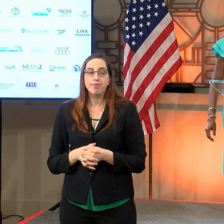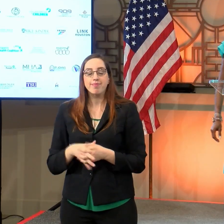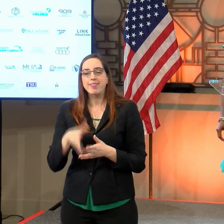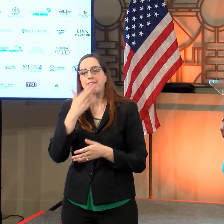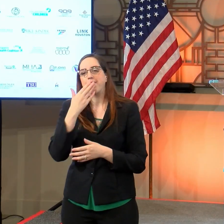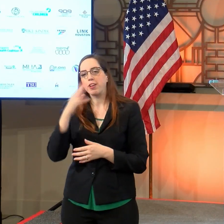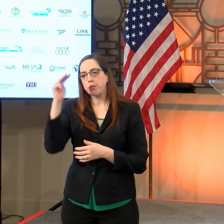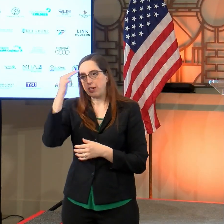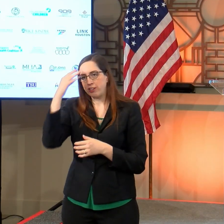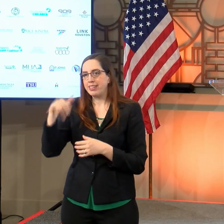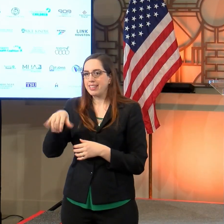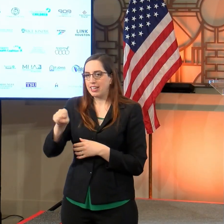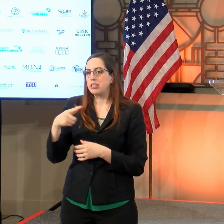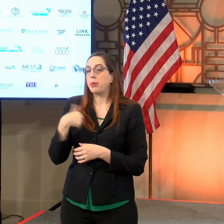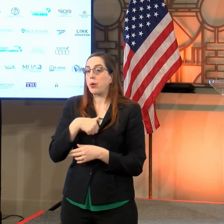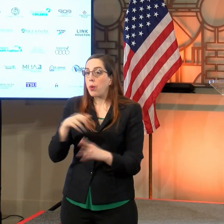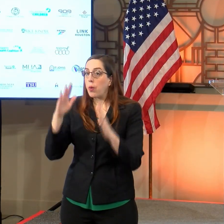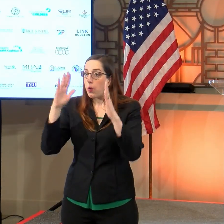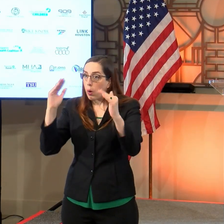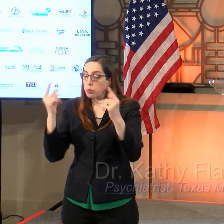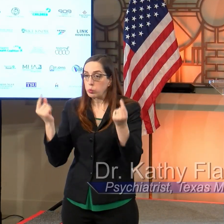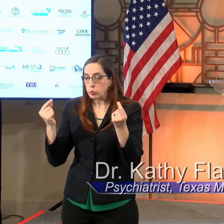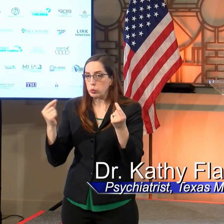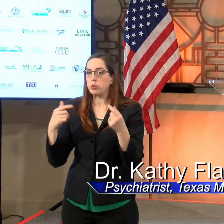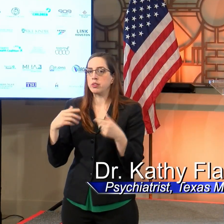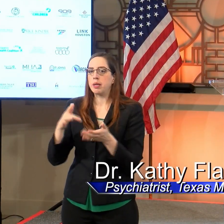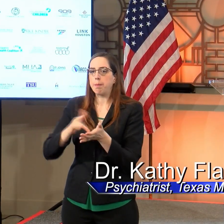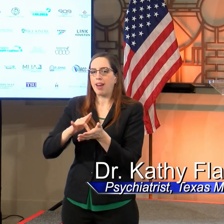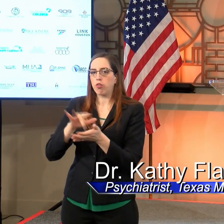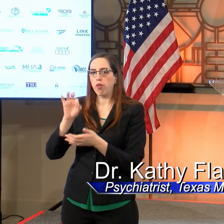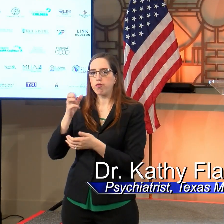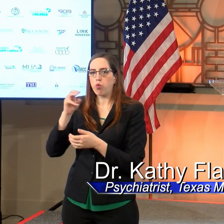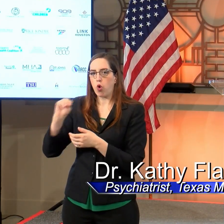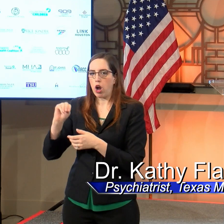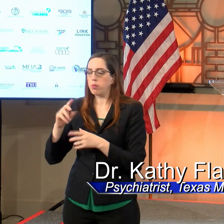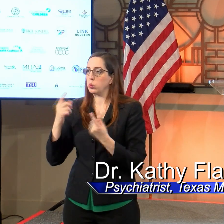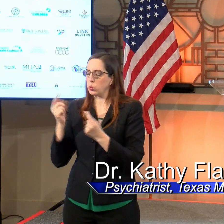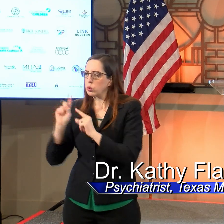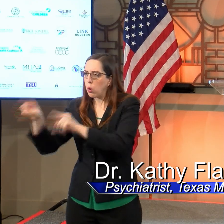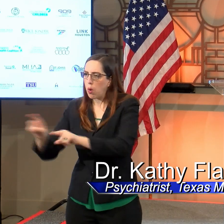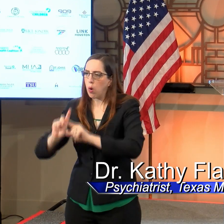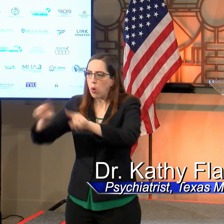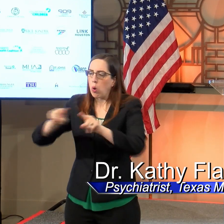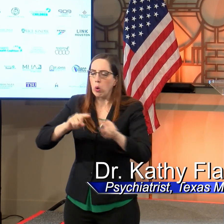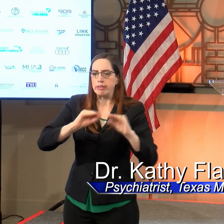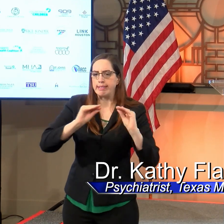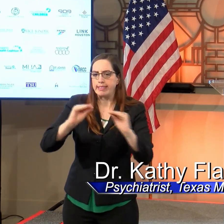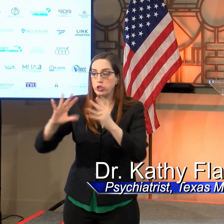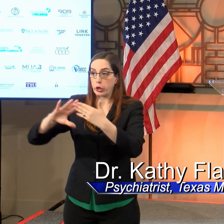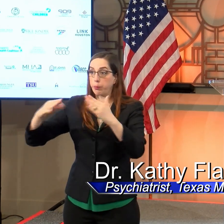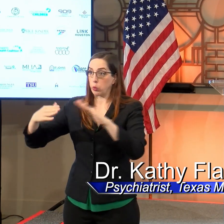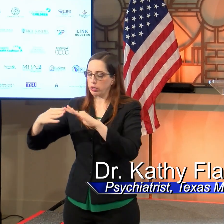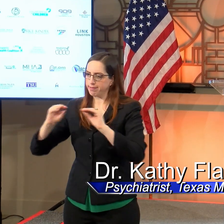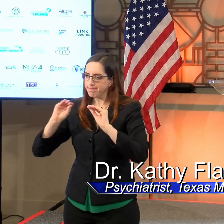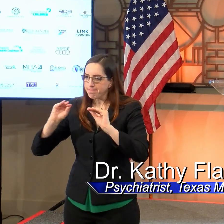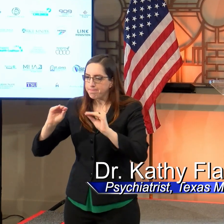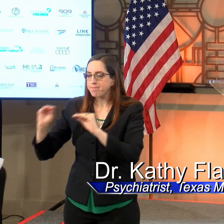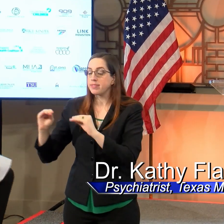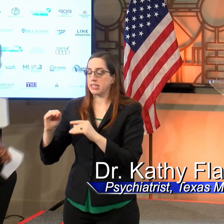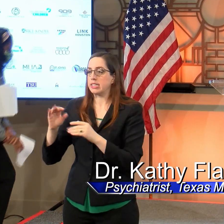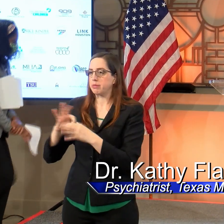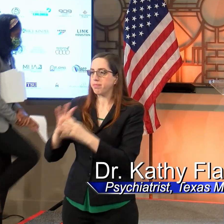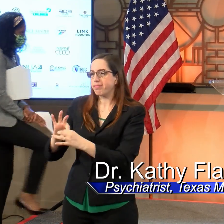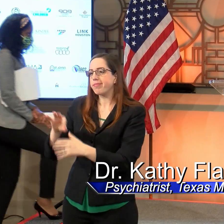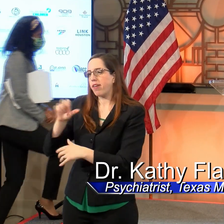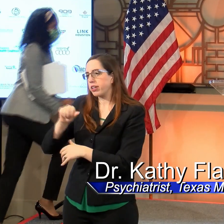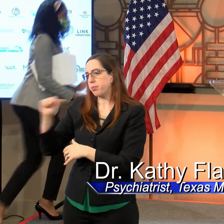Thank you, Mayor. Yes, what we hope to do with the Houston Medical Forum is to go out into the communities and educate the communities. In particular the African